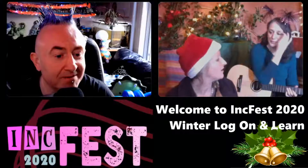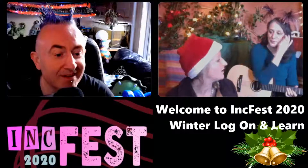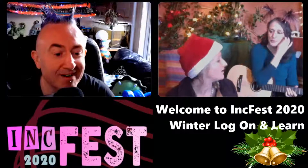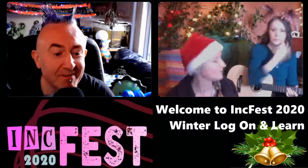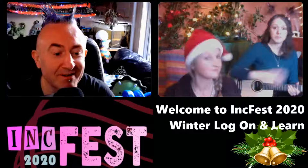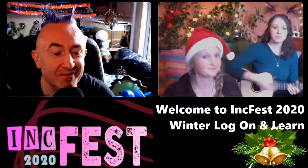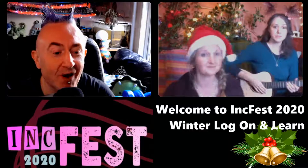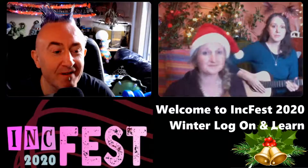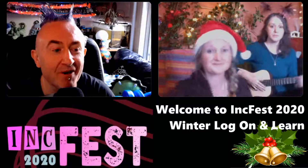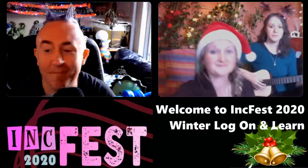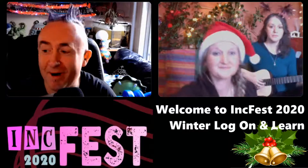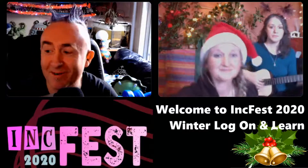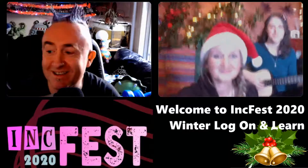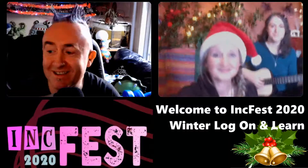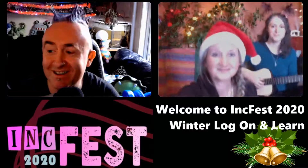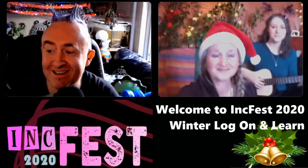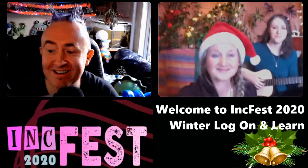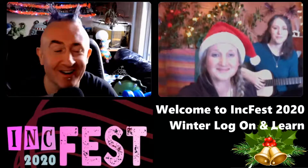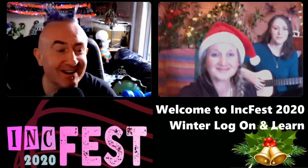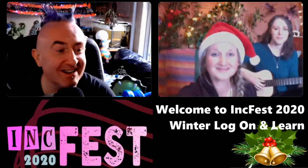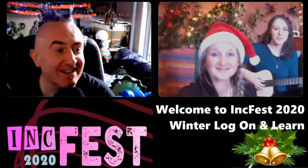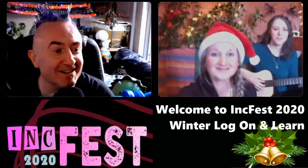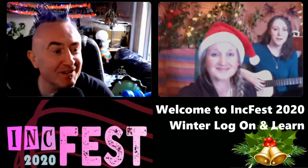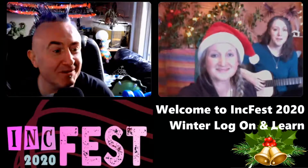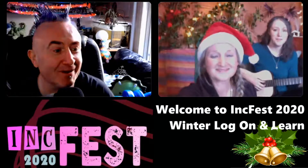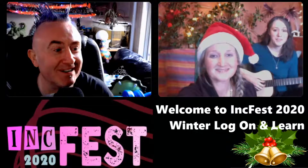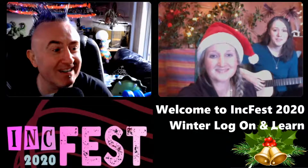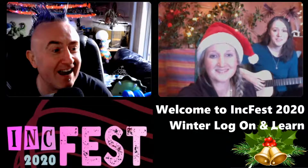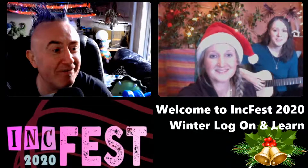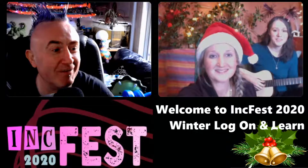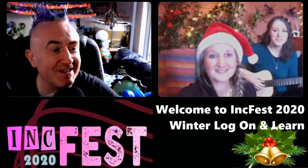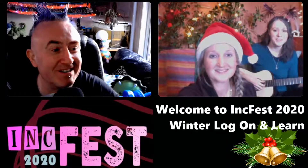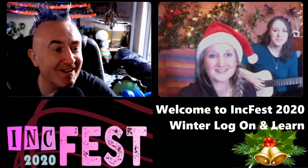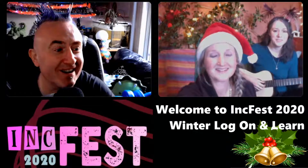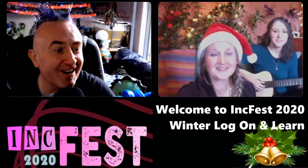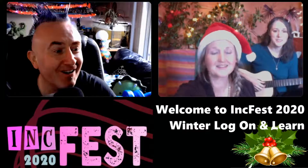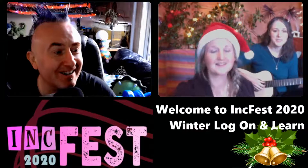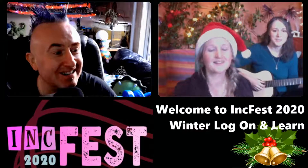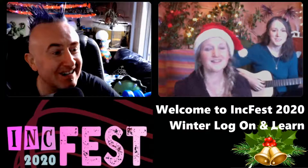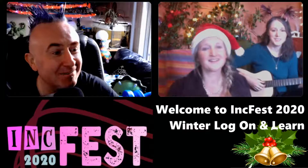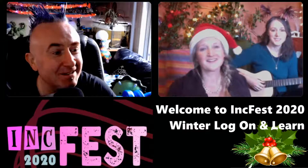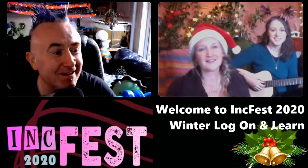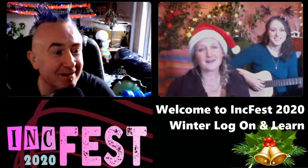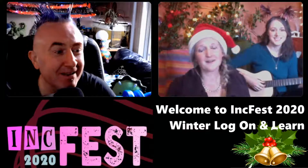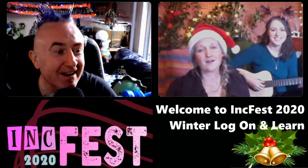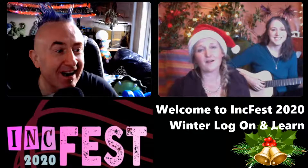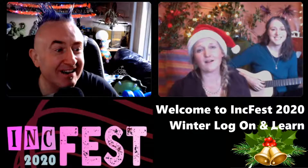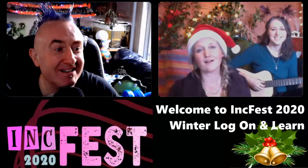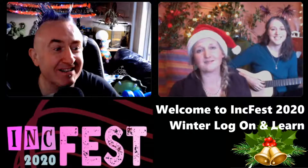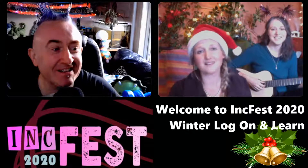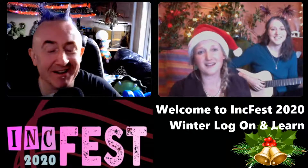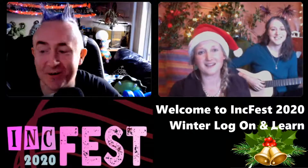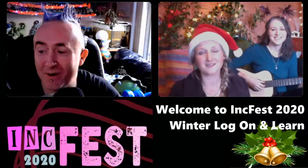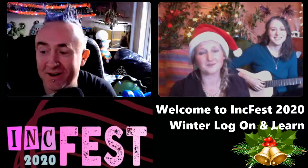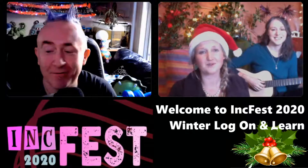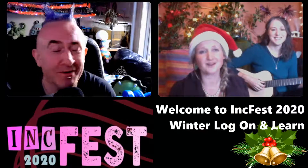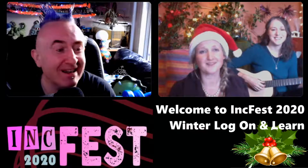Absolutely beautiful. I've got a bonus because I can see the Zoom, so I can see everybody signing along at the same time. And it's just such a wonderful thing to